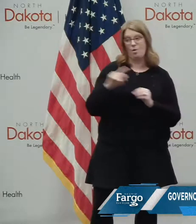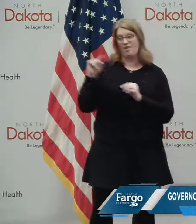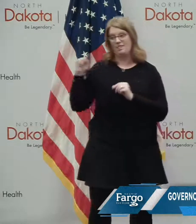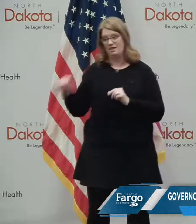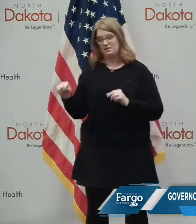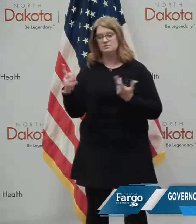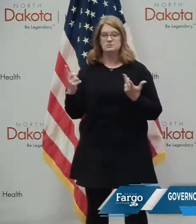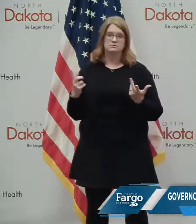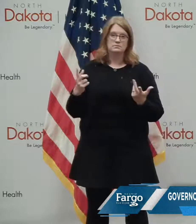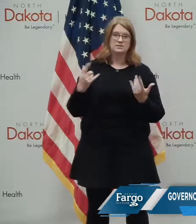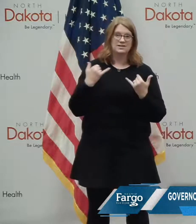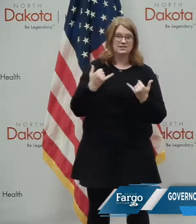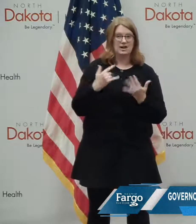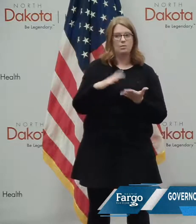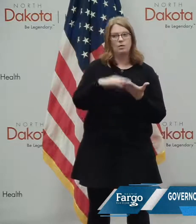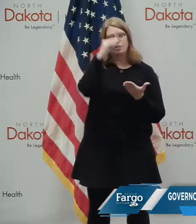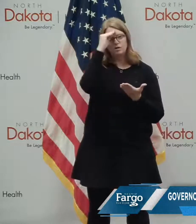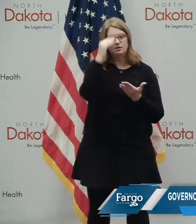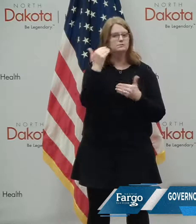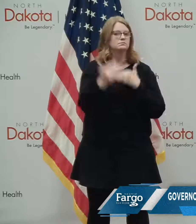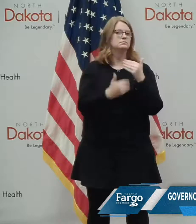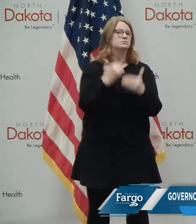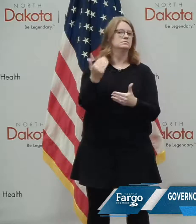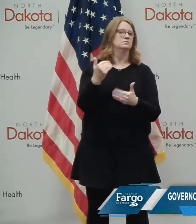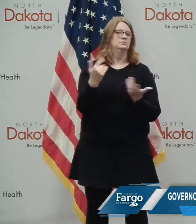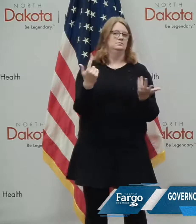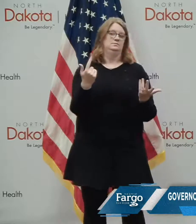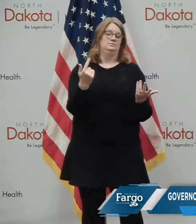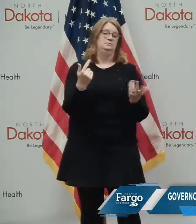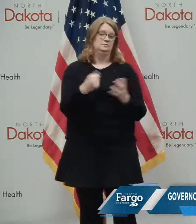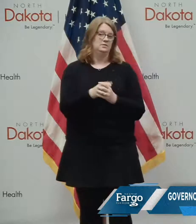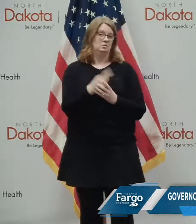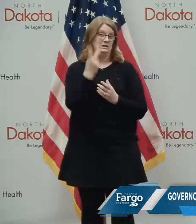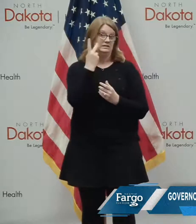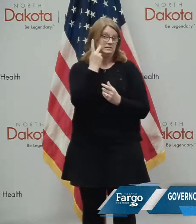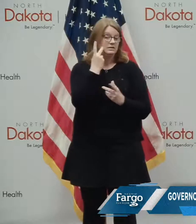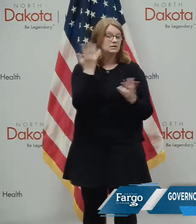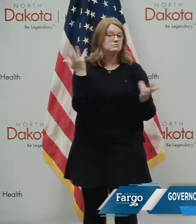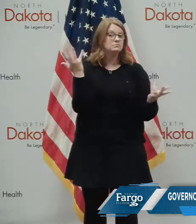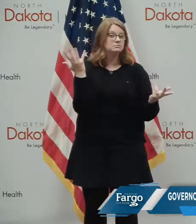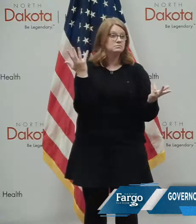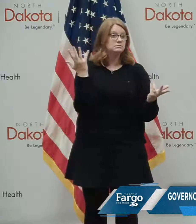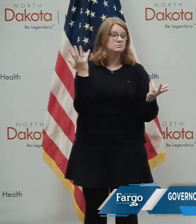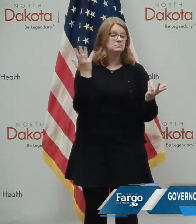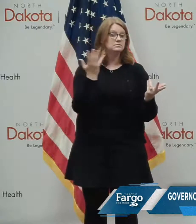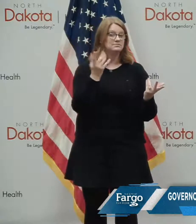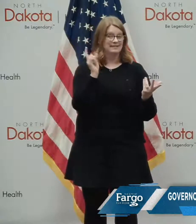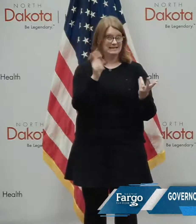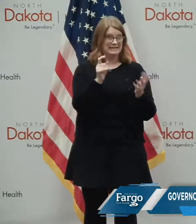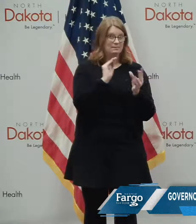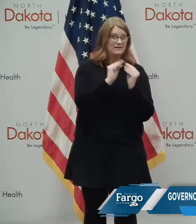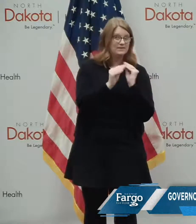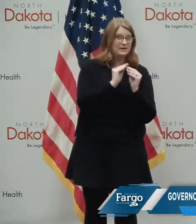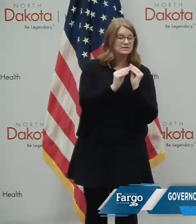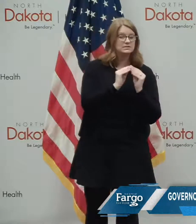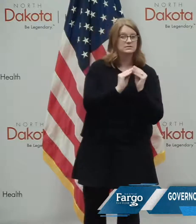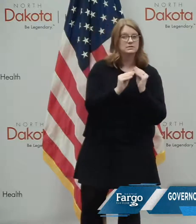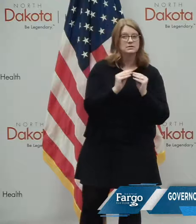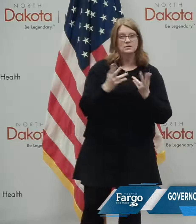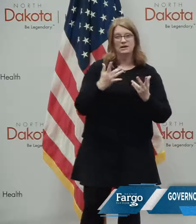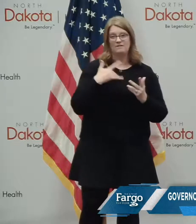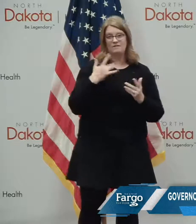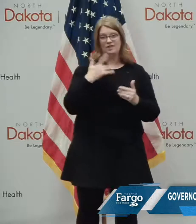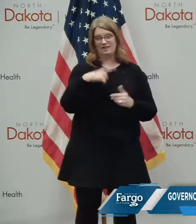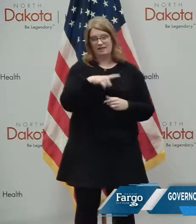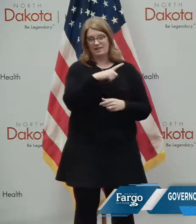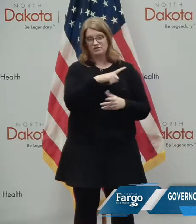things as you do when you go through a crisis like this. You find things that need to be fixed, and I think that's something the legislature should look